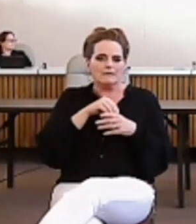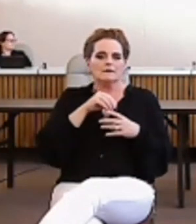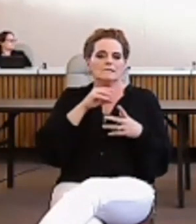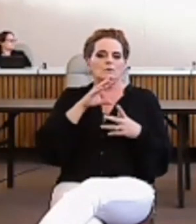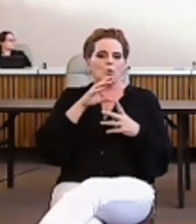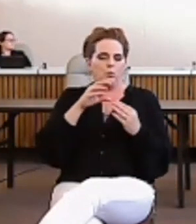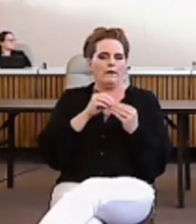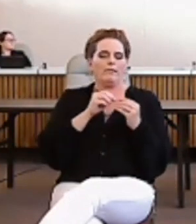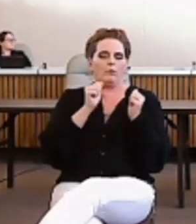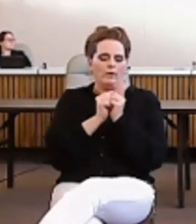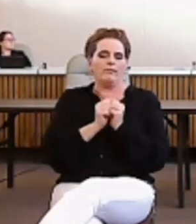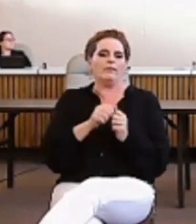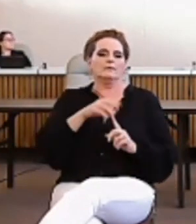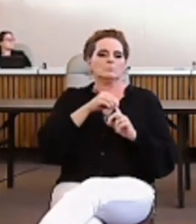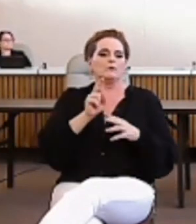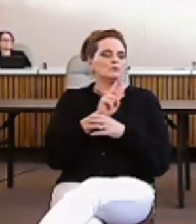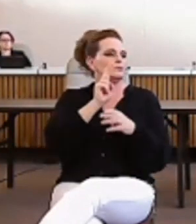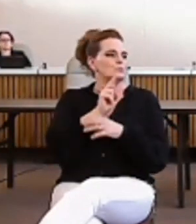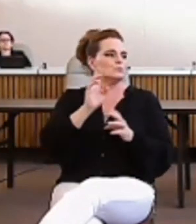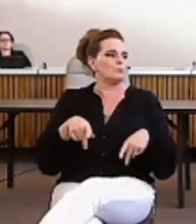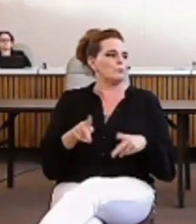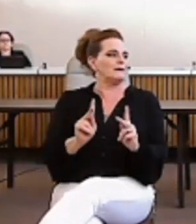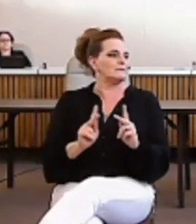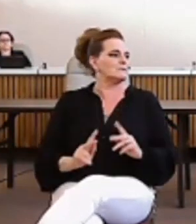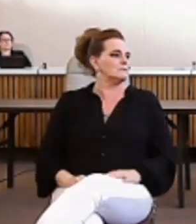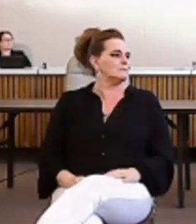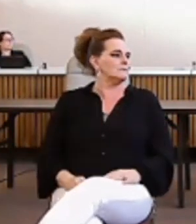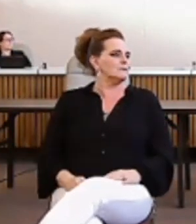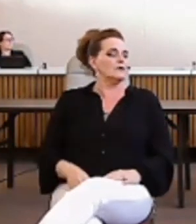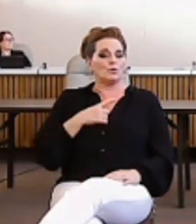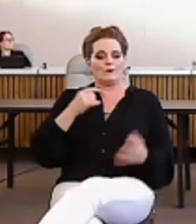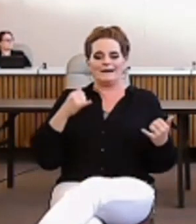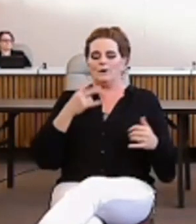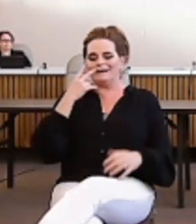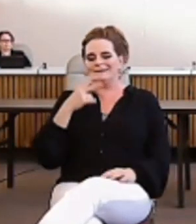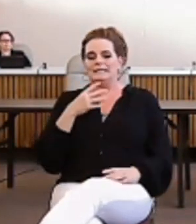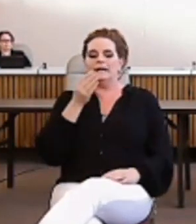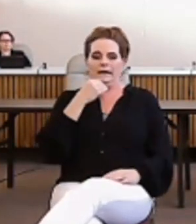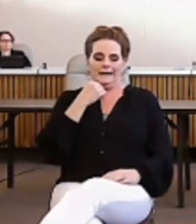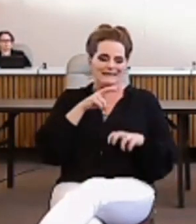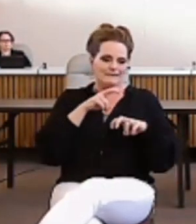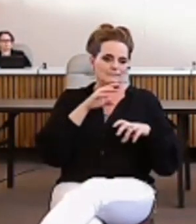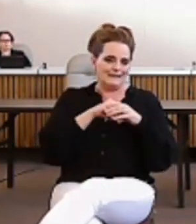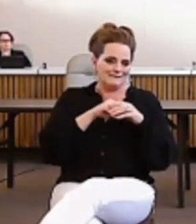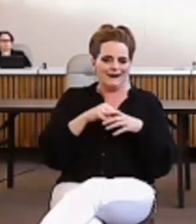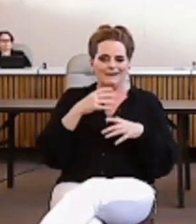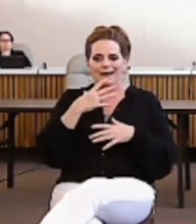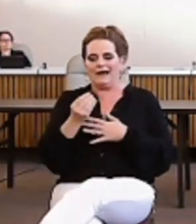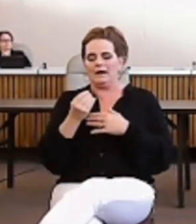Did I miss any, Don, that you can think of? I don't know if you, okay. So right now I see dine-in and outdoor